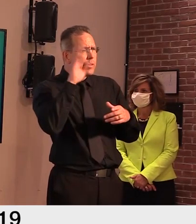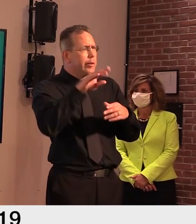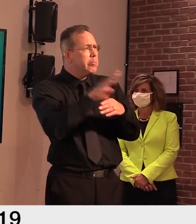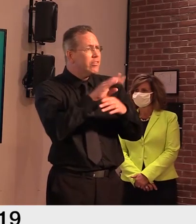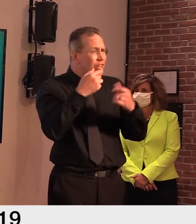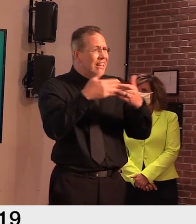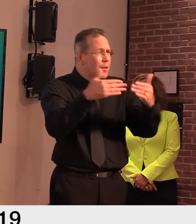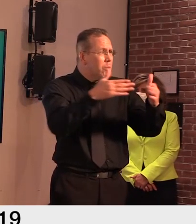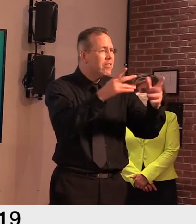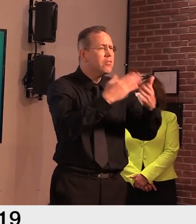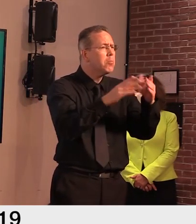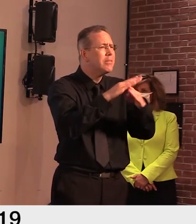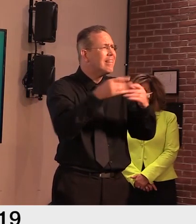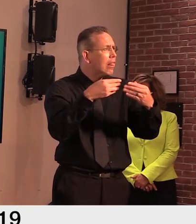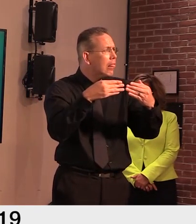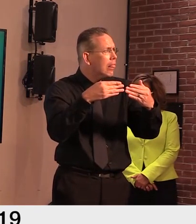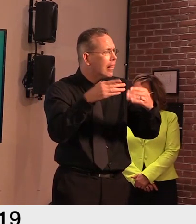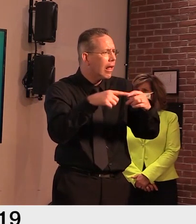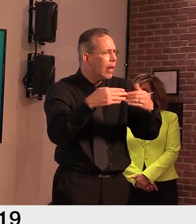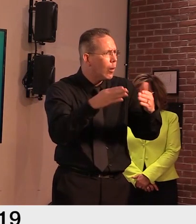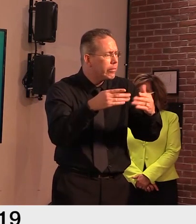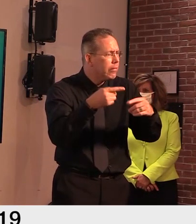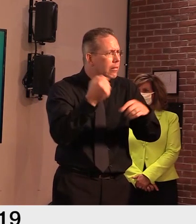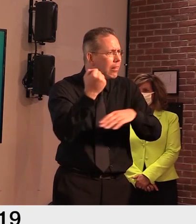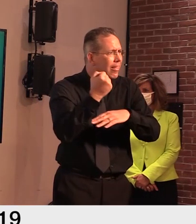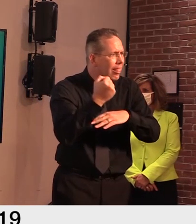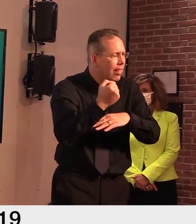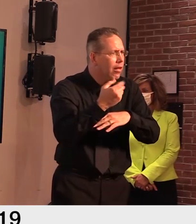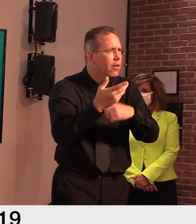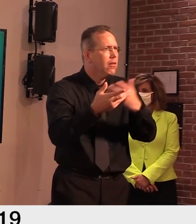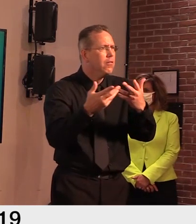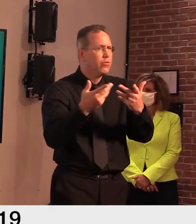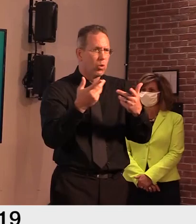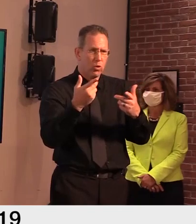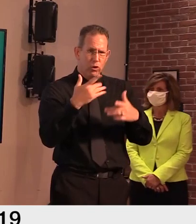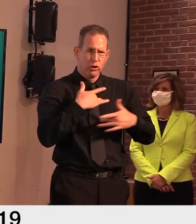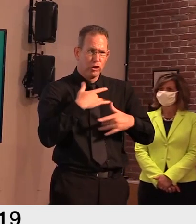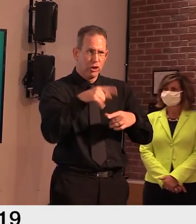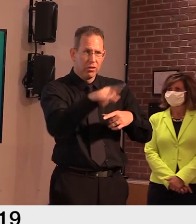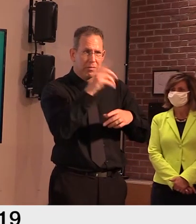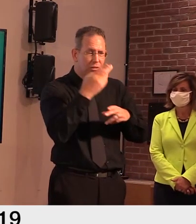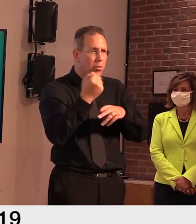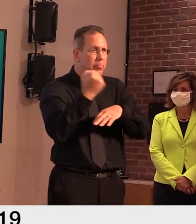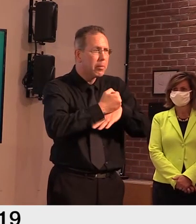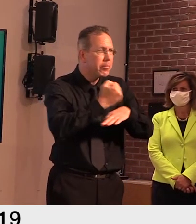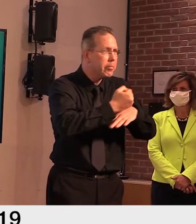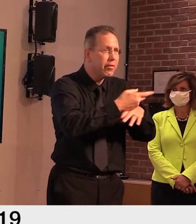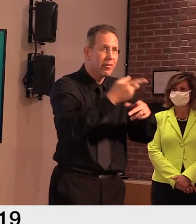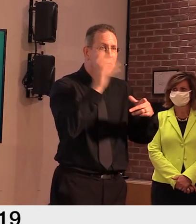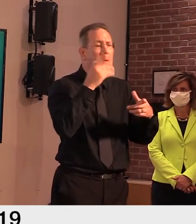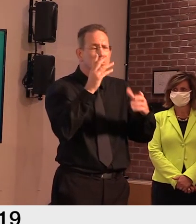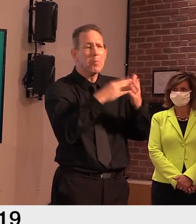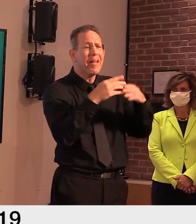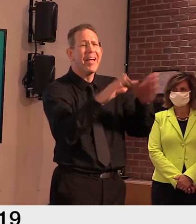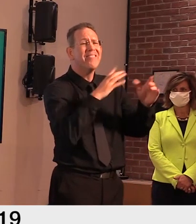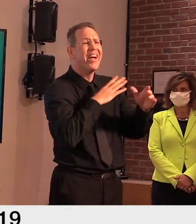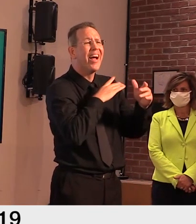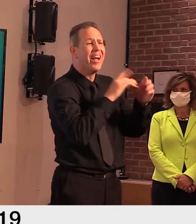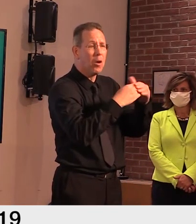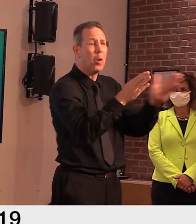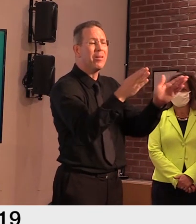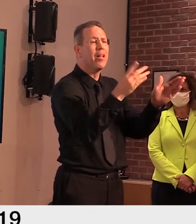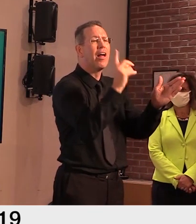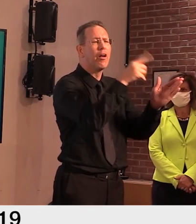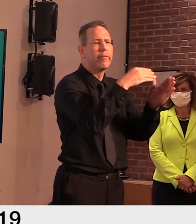week. What is the concern internally about stagnating and plateauing? Well,